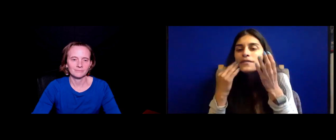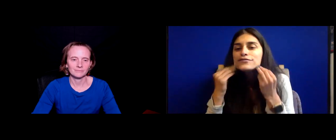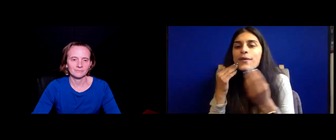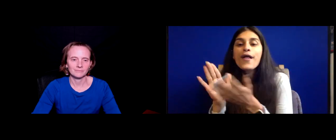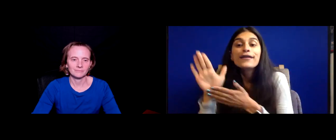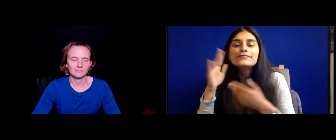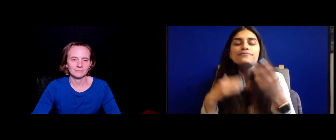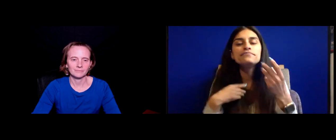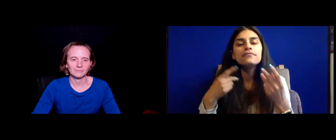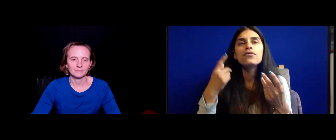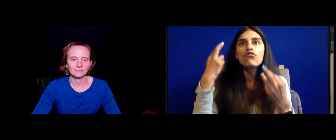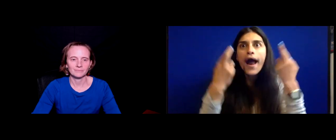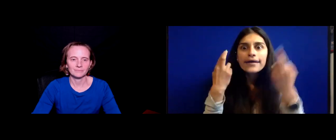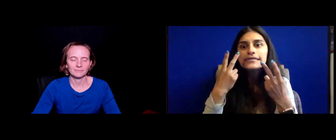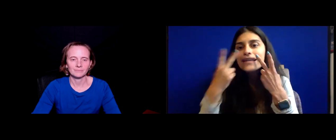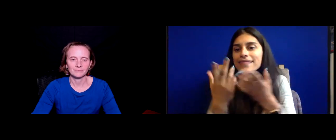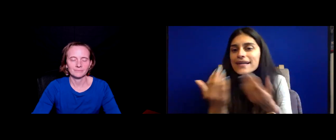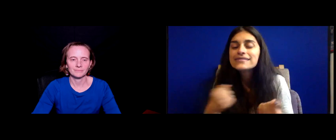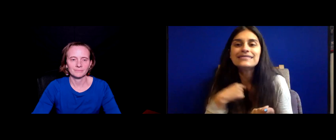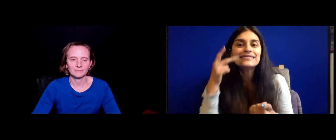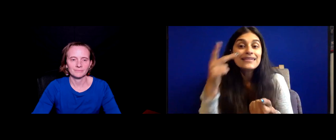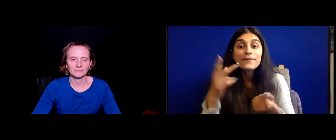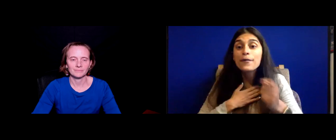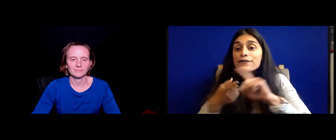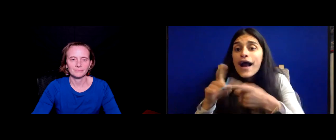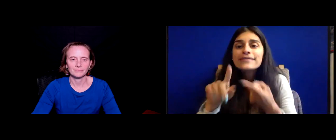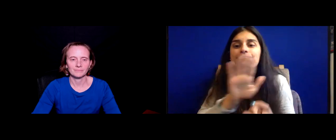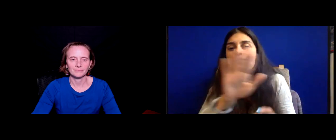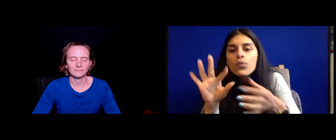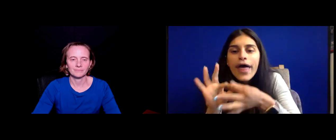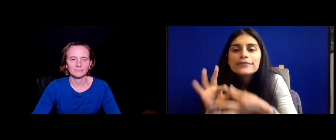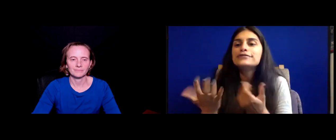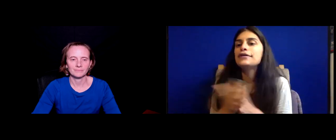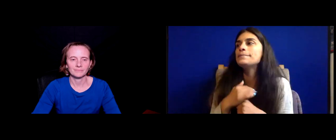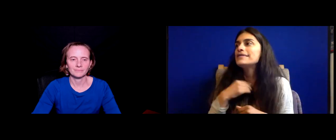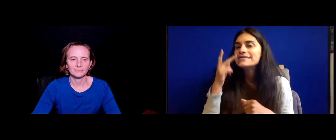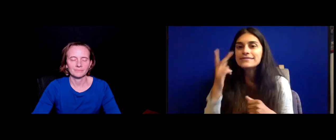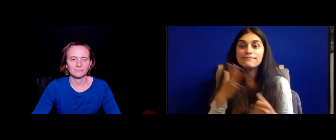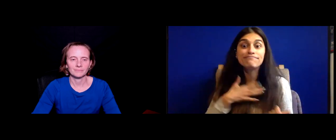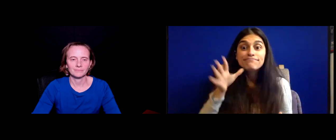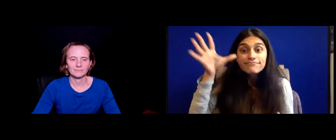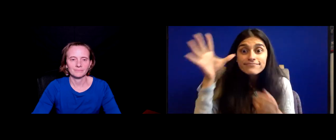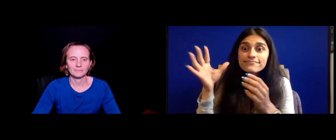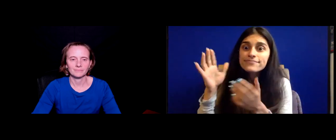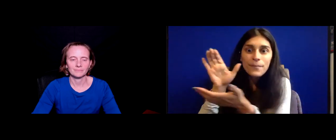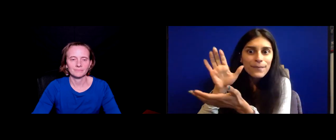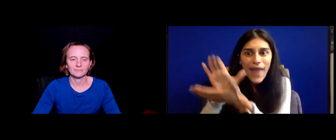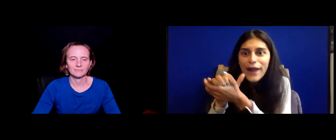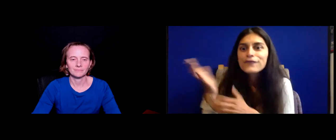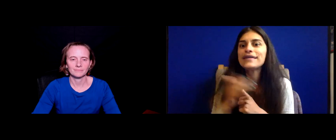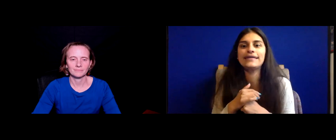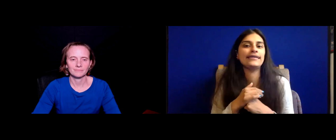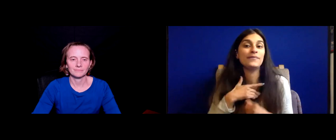Really, it wasn't until I was 21 or 22 and started going to college and seeing the world and different options that were out there.